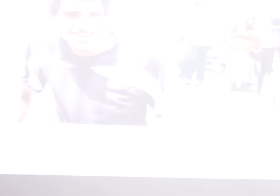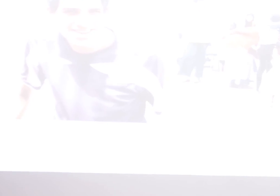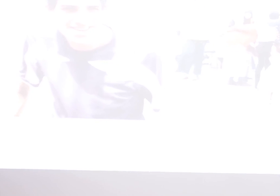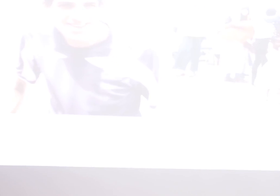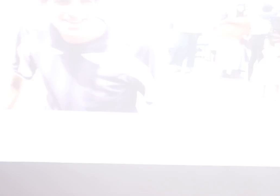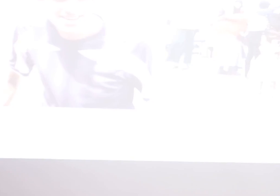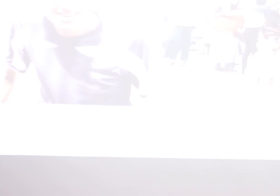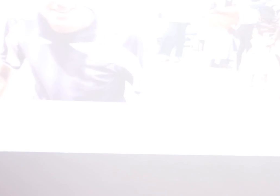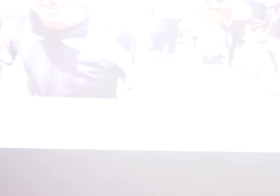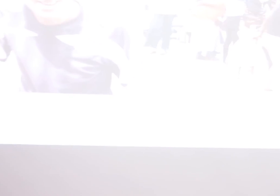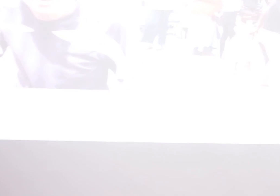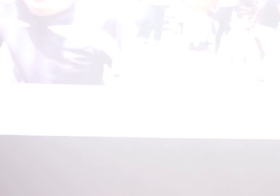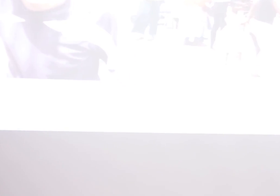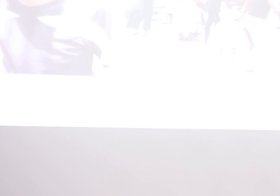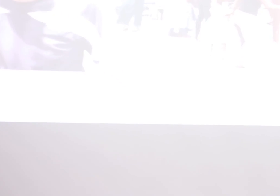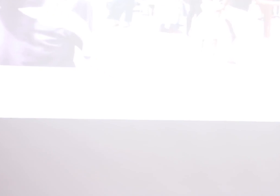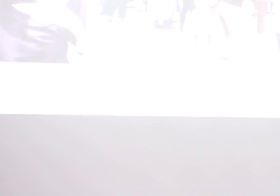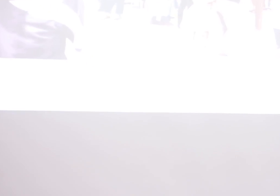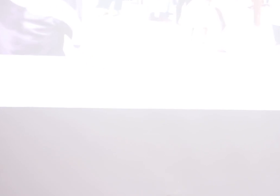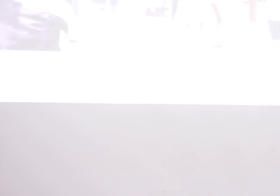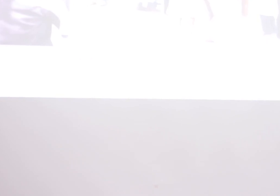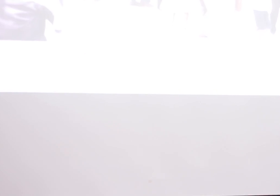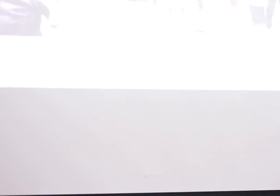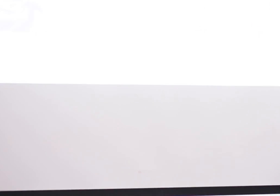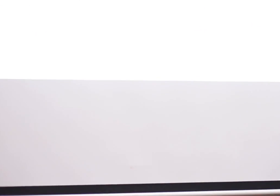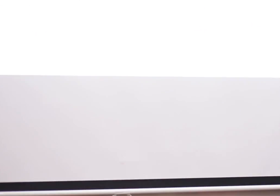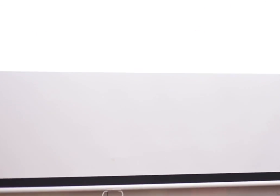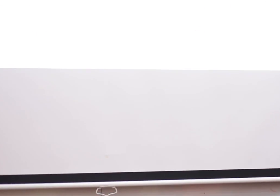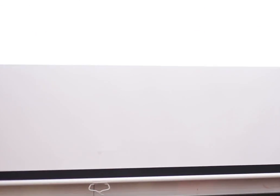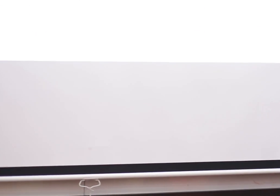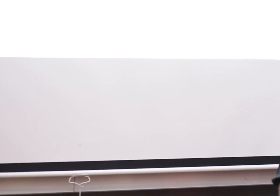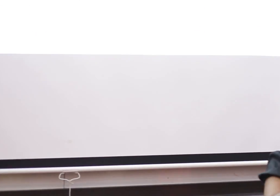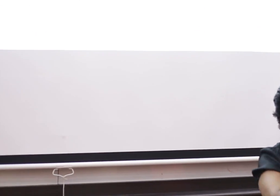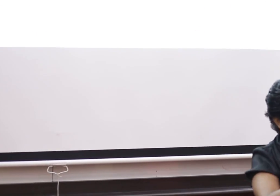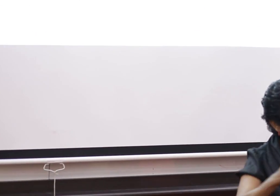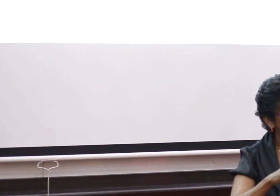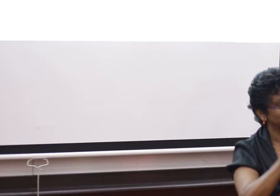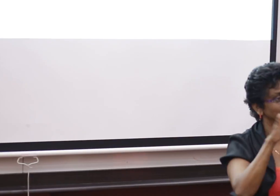is out of the house every day and chooses where he shops and visits.